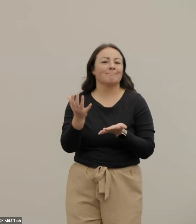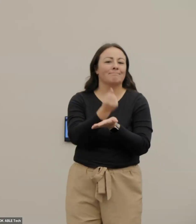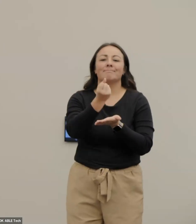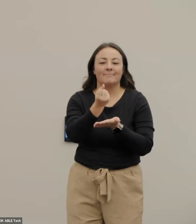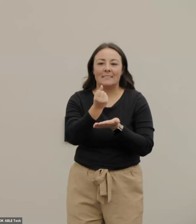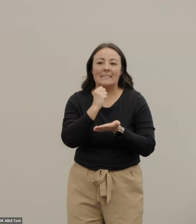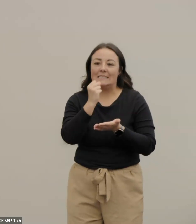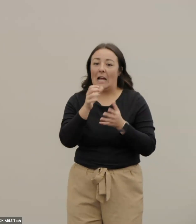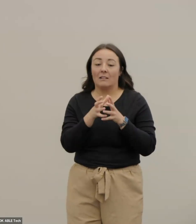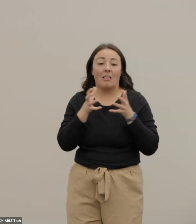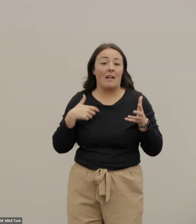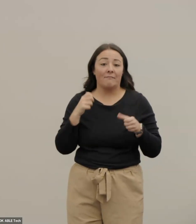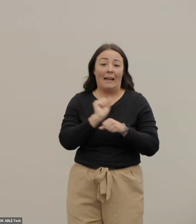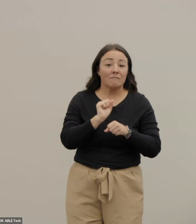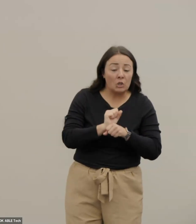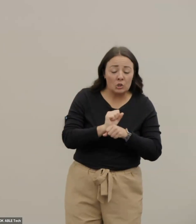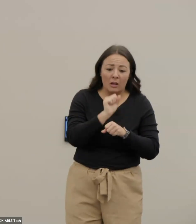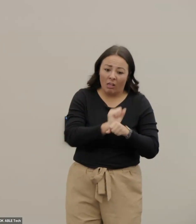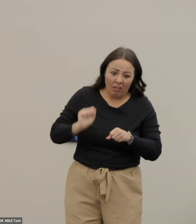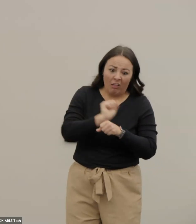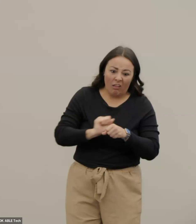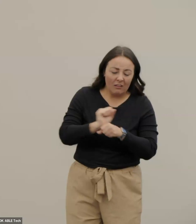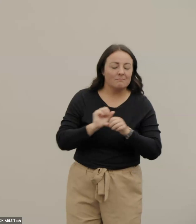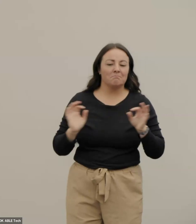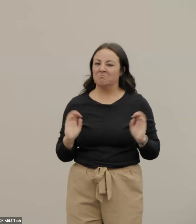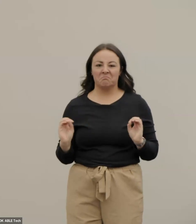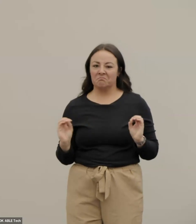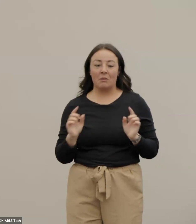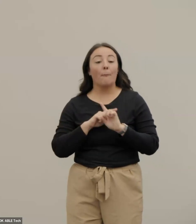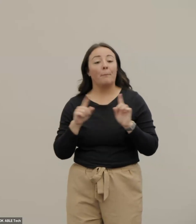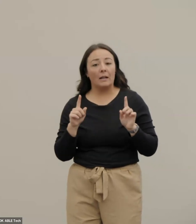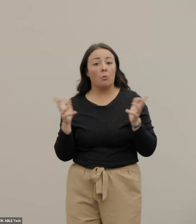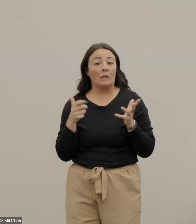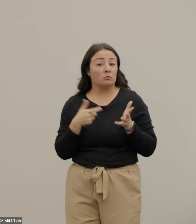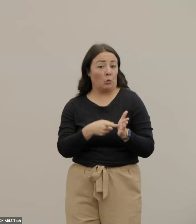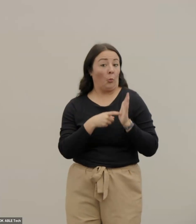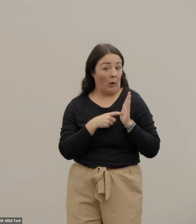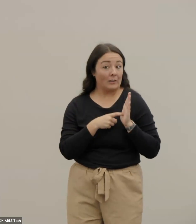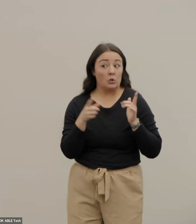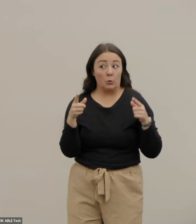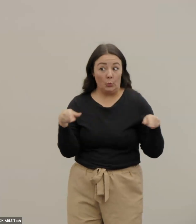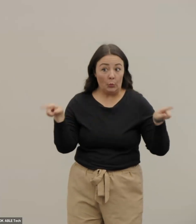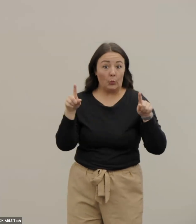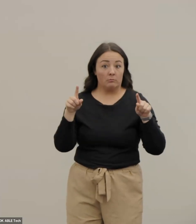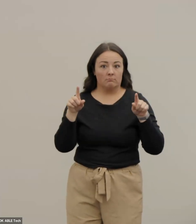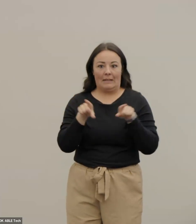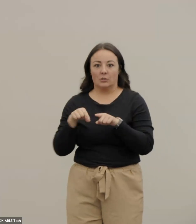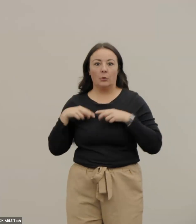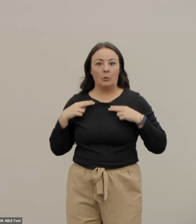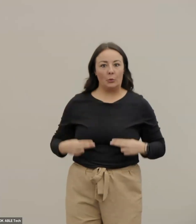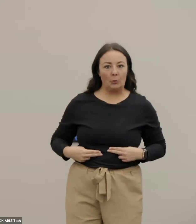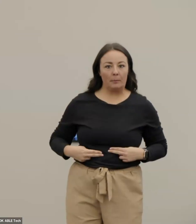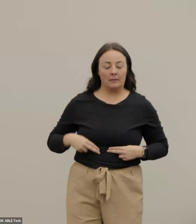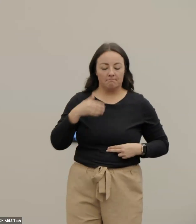part, doesn't require a lot of work. And all it really requires is that you as a human go through